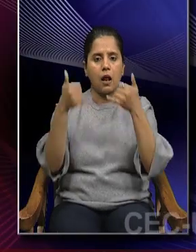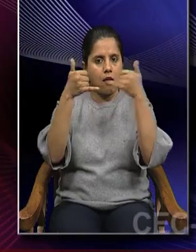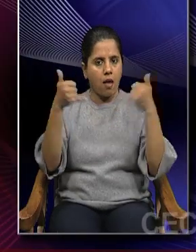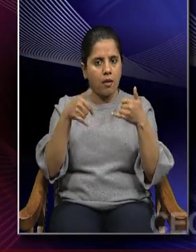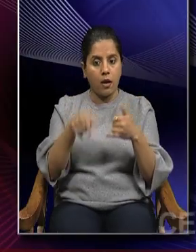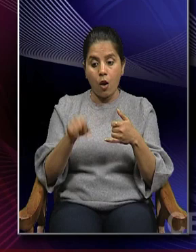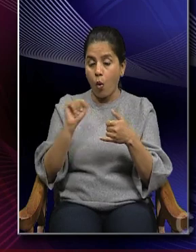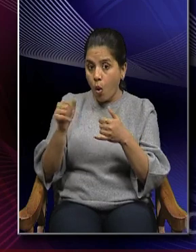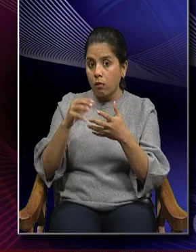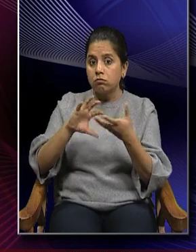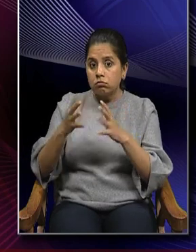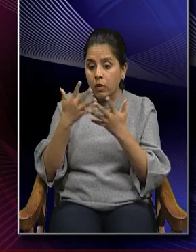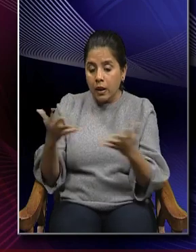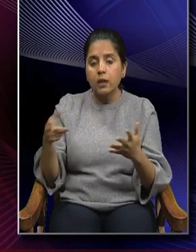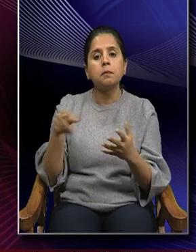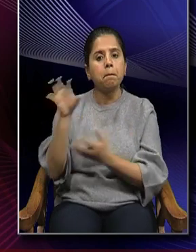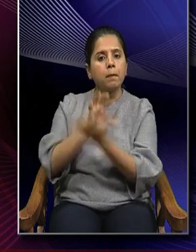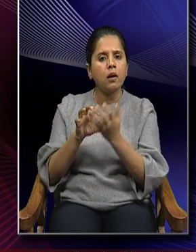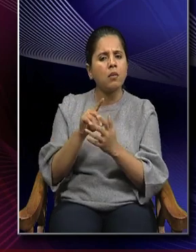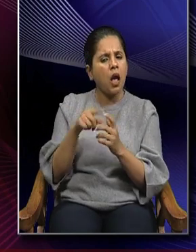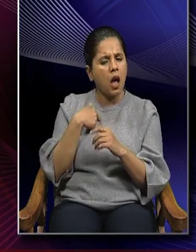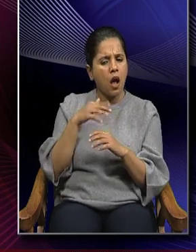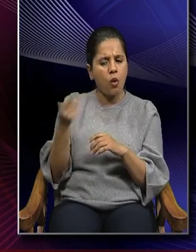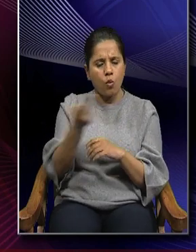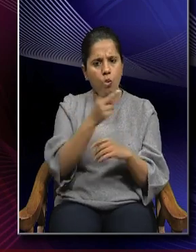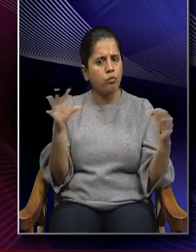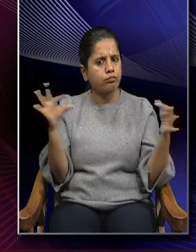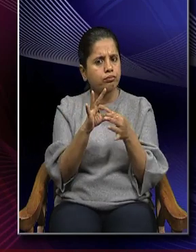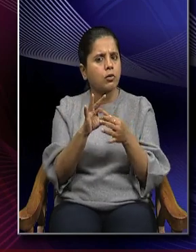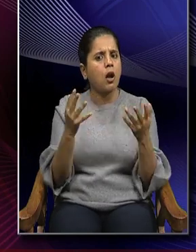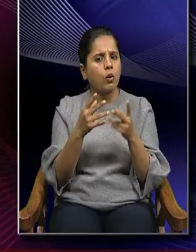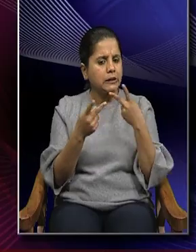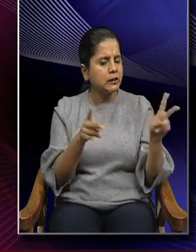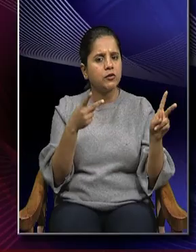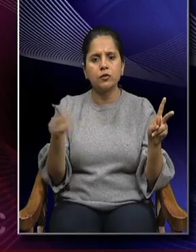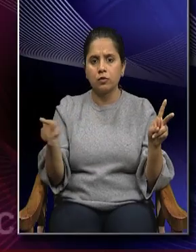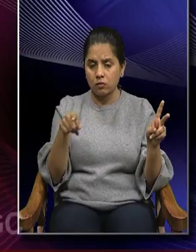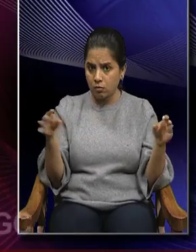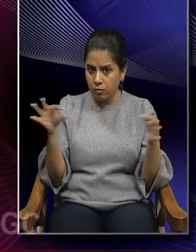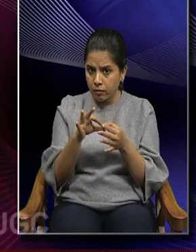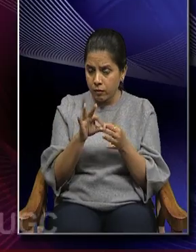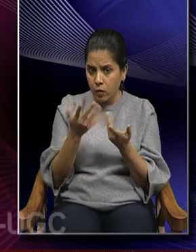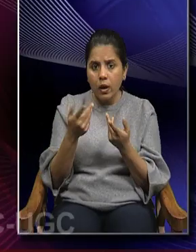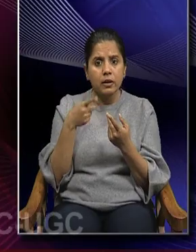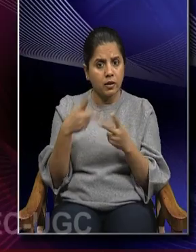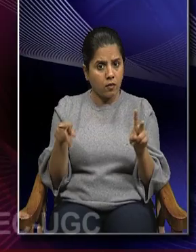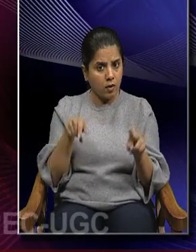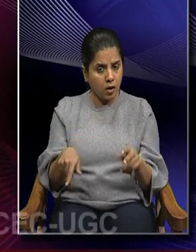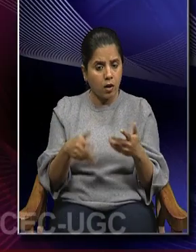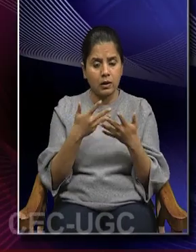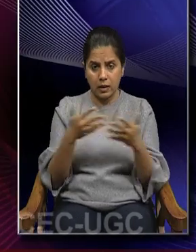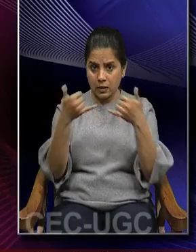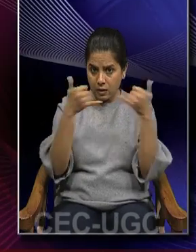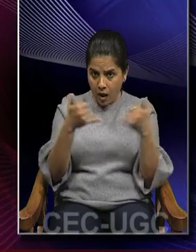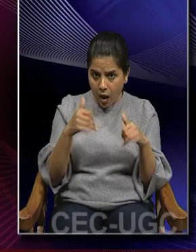mix. So, how, in what manner they are related to each other? Are they related to different product lines in a